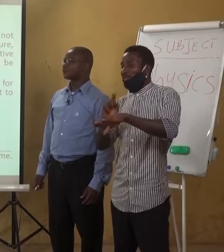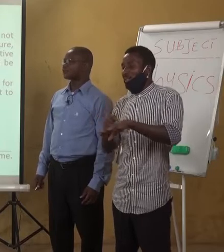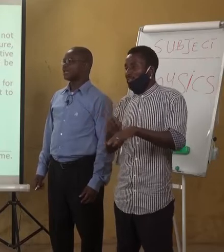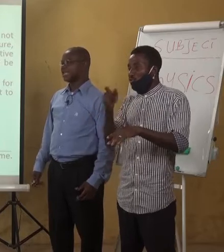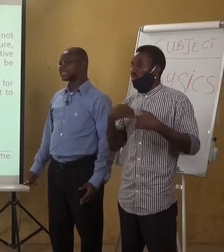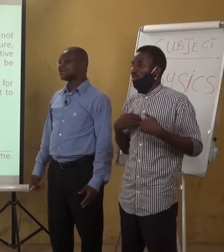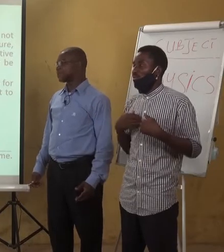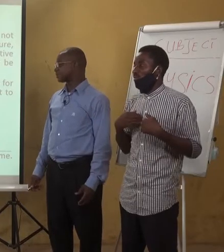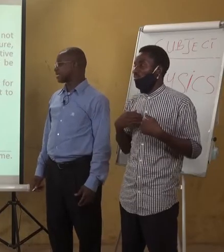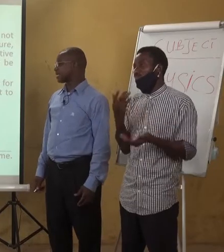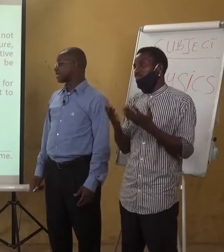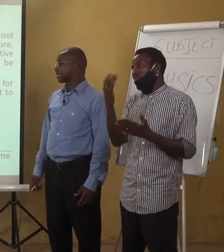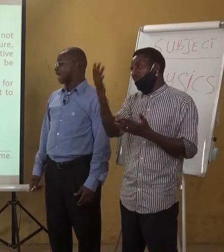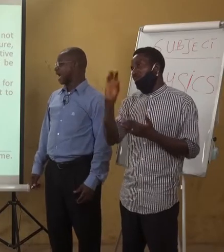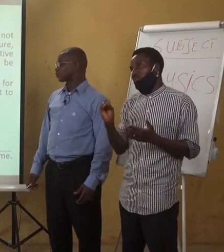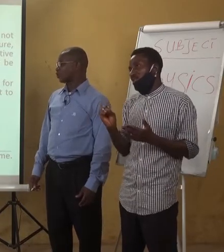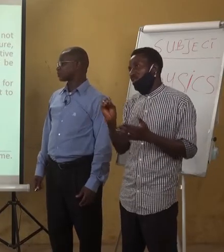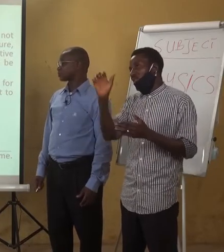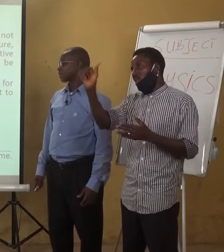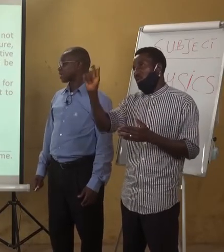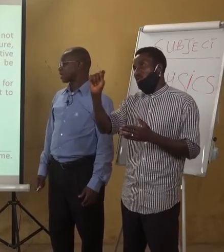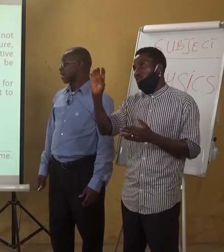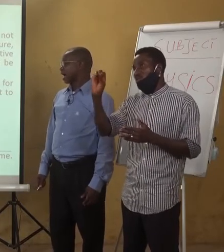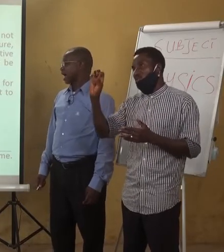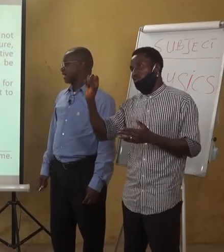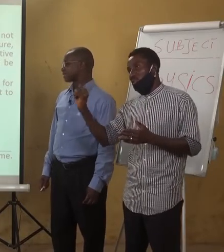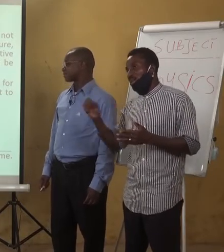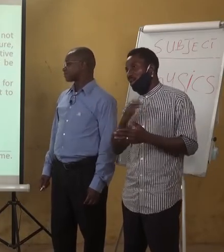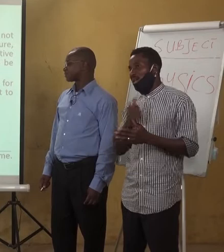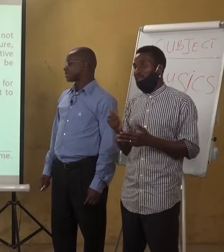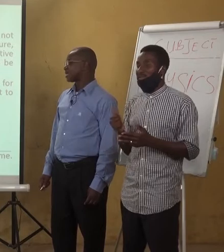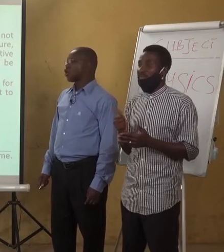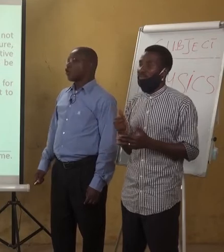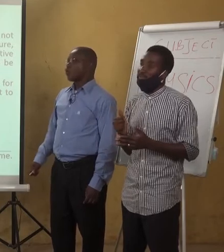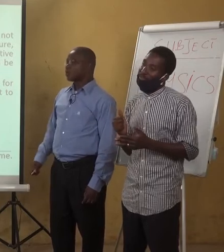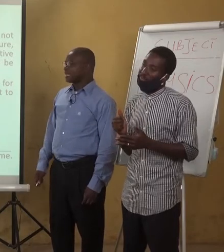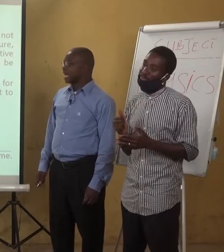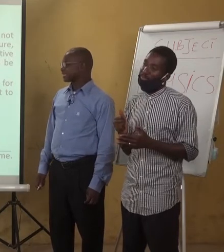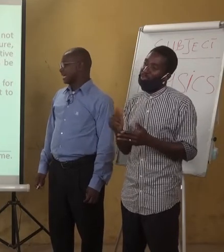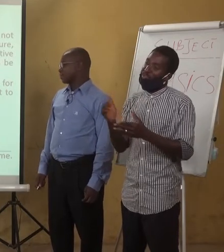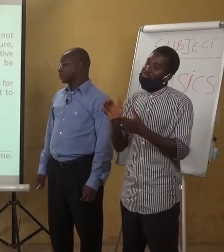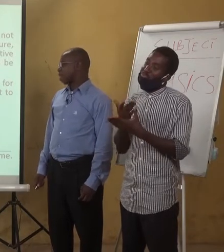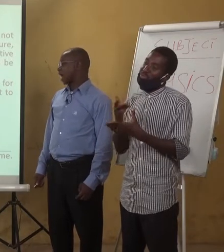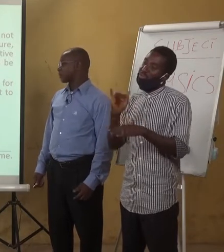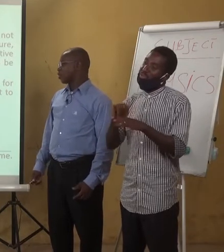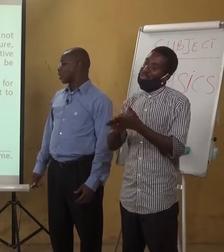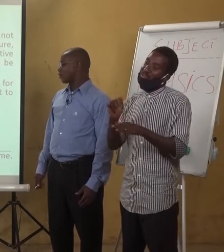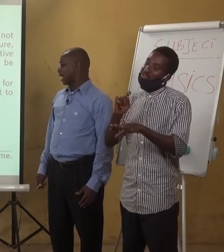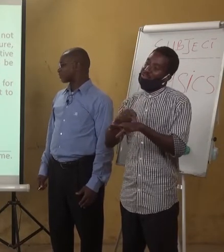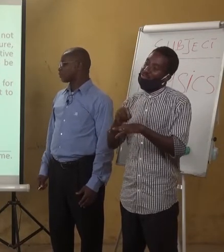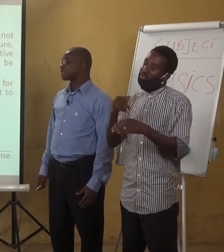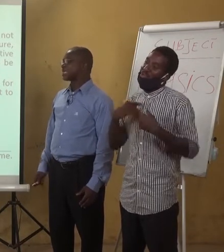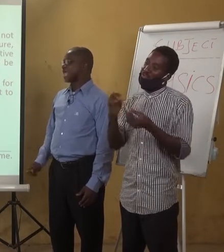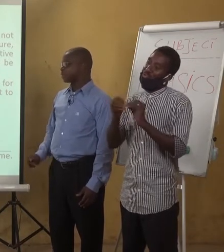have, let's say, 50 atoms, and within that time you have a number